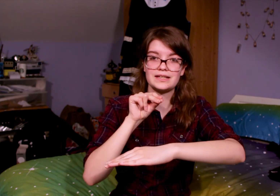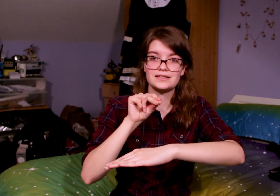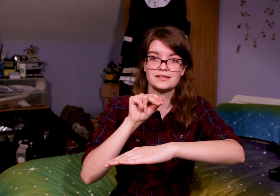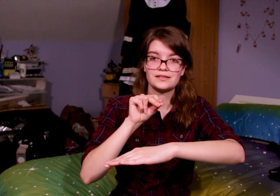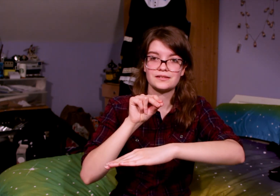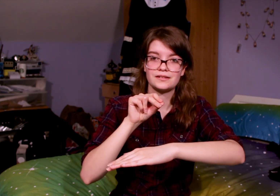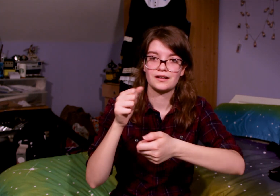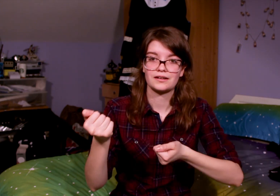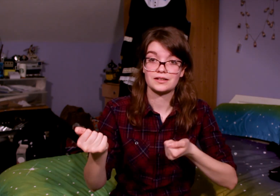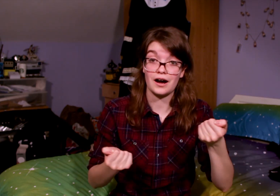Police. Car.